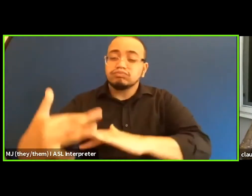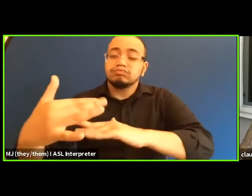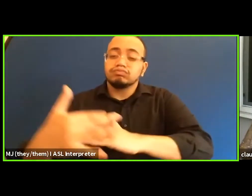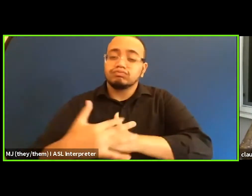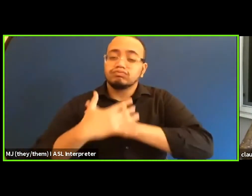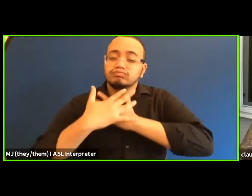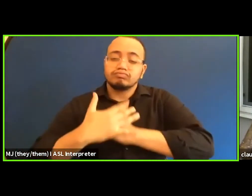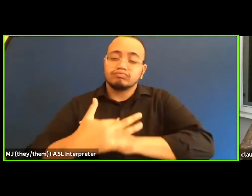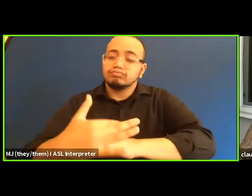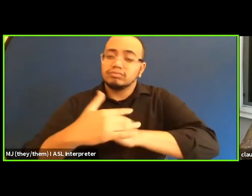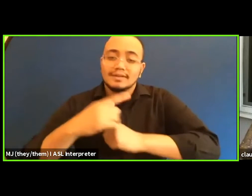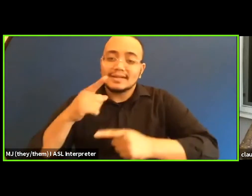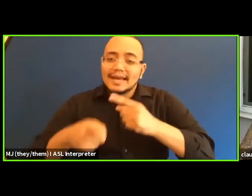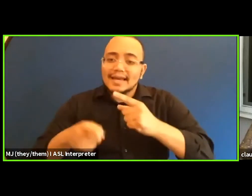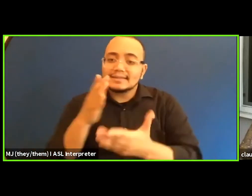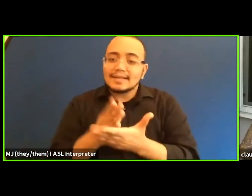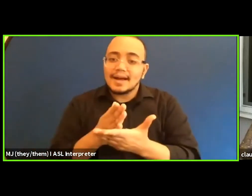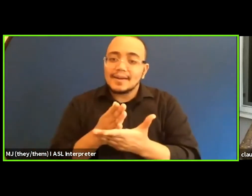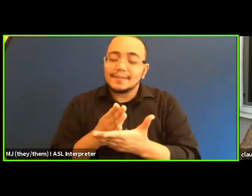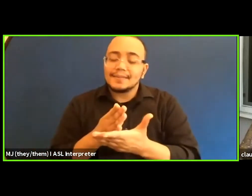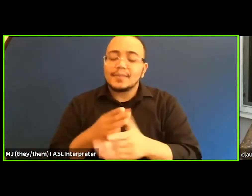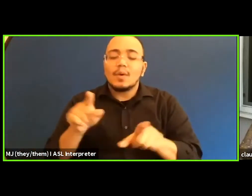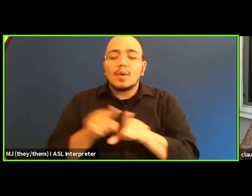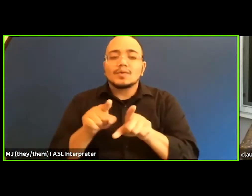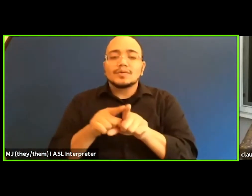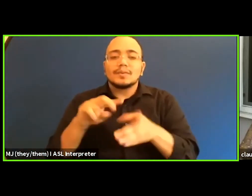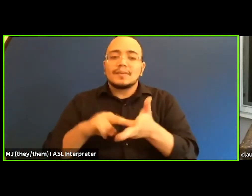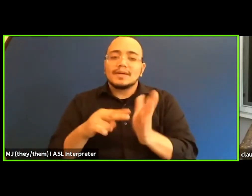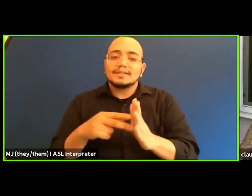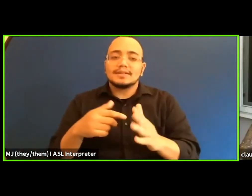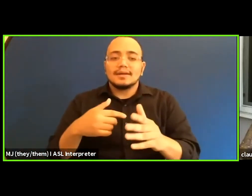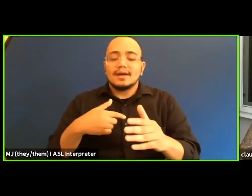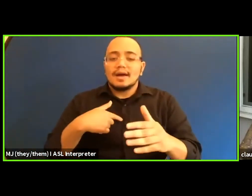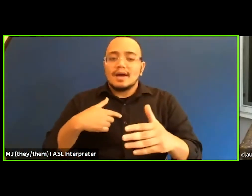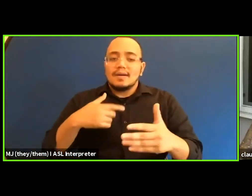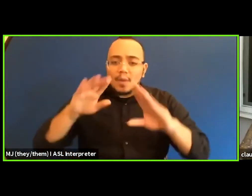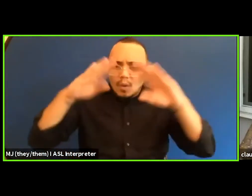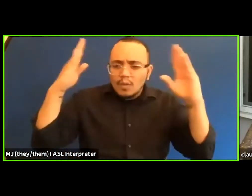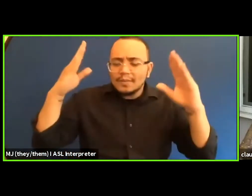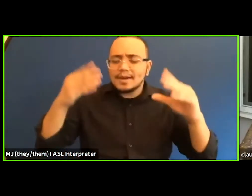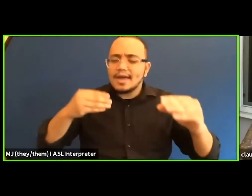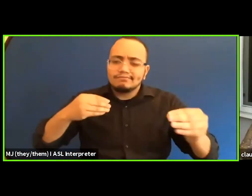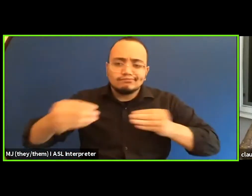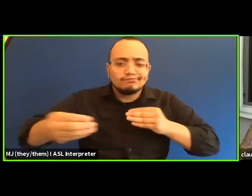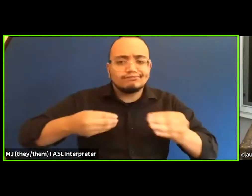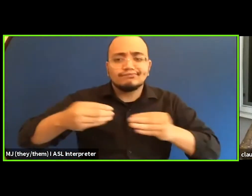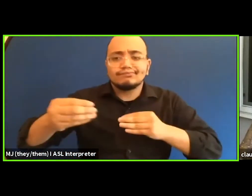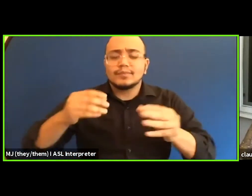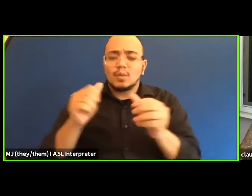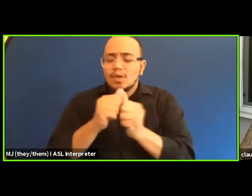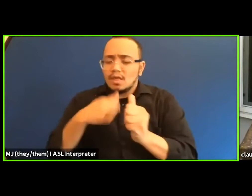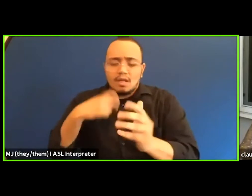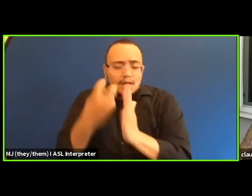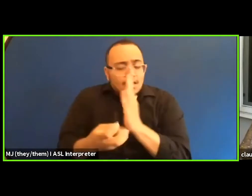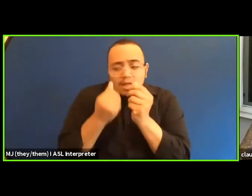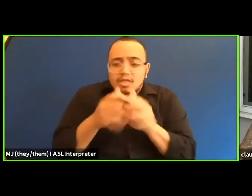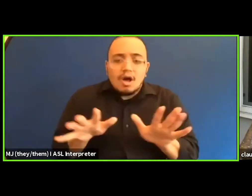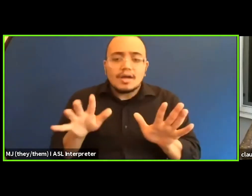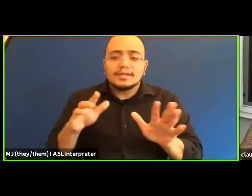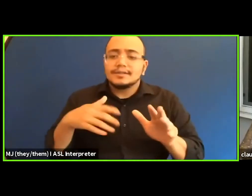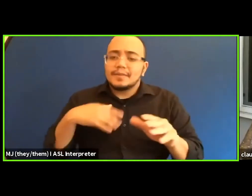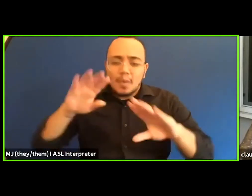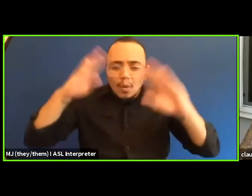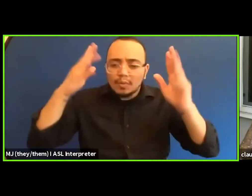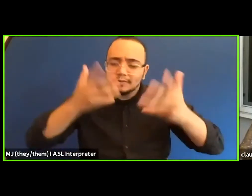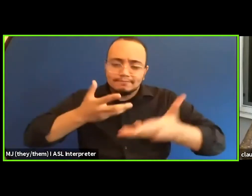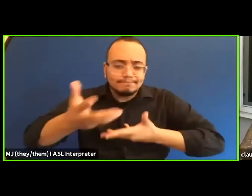but also allows me to be malleable, to accept the changes to come without losing myself. Kapwa, I am not